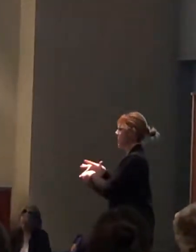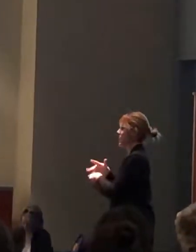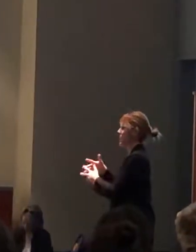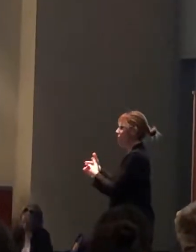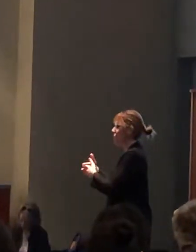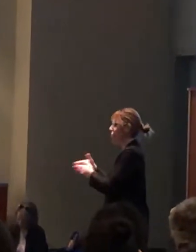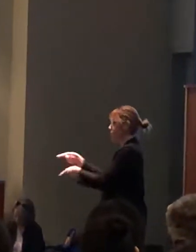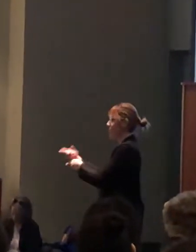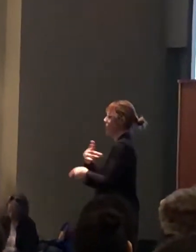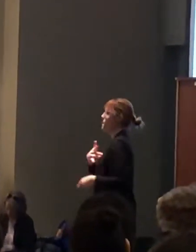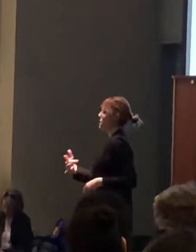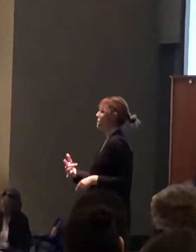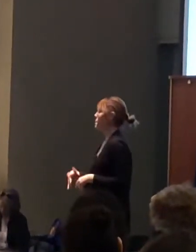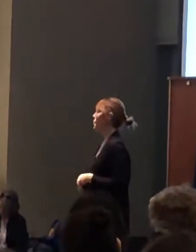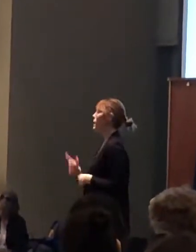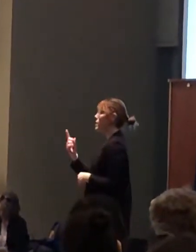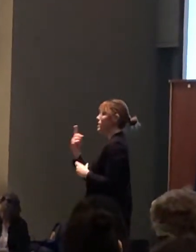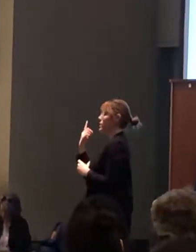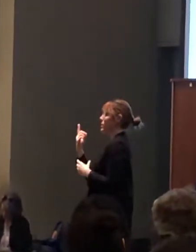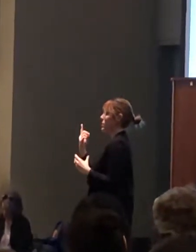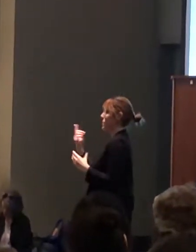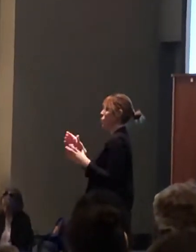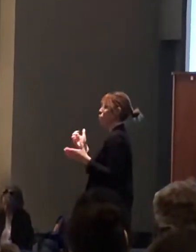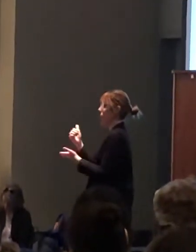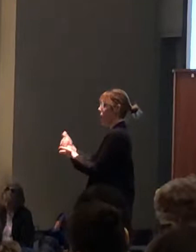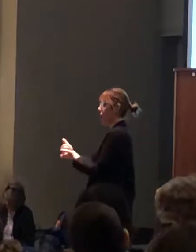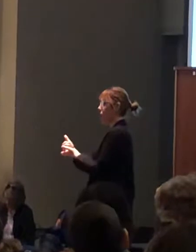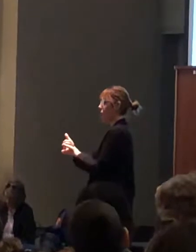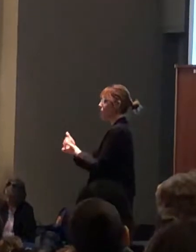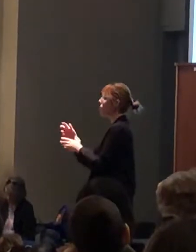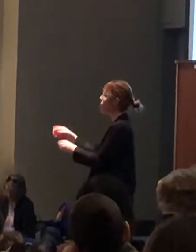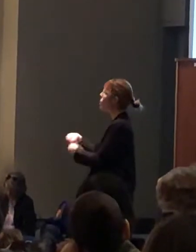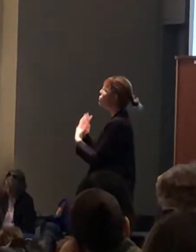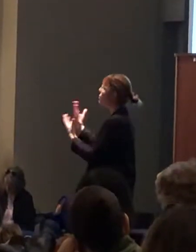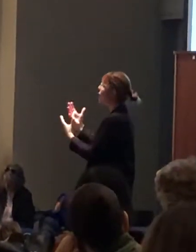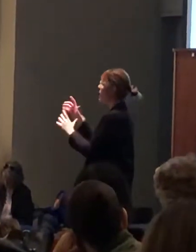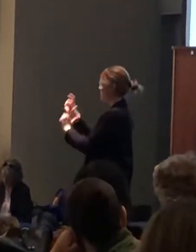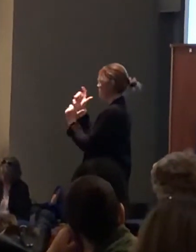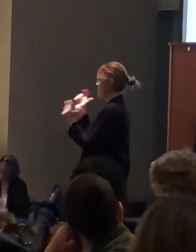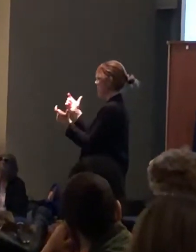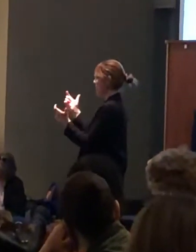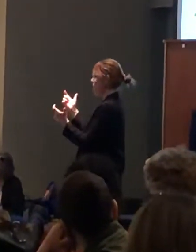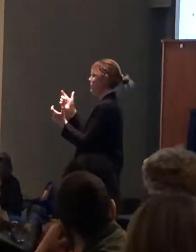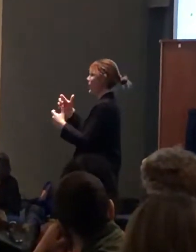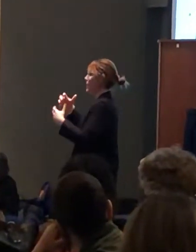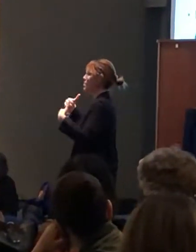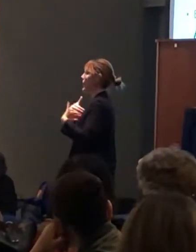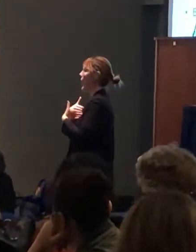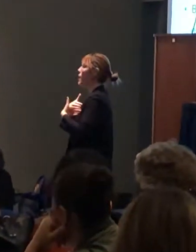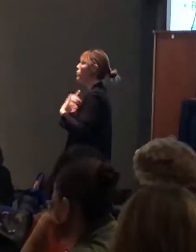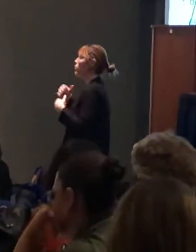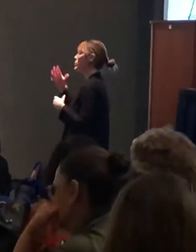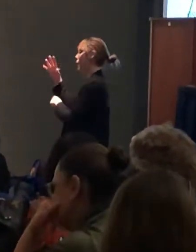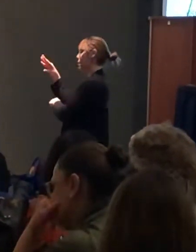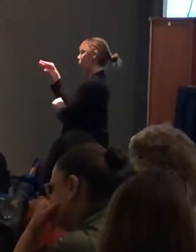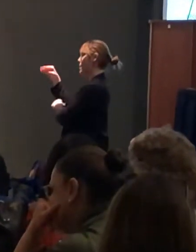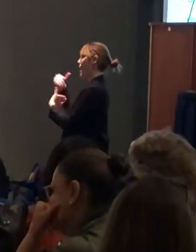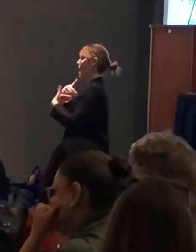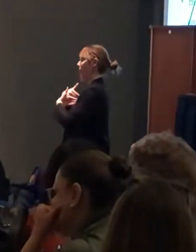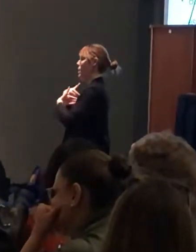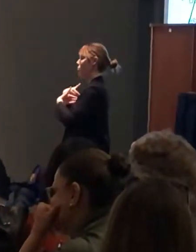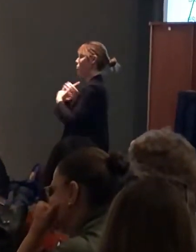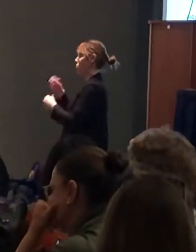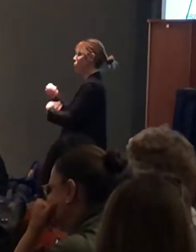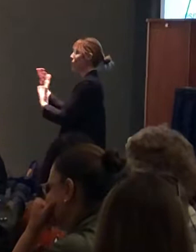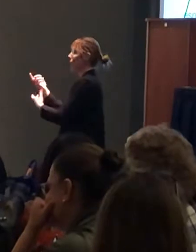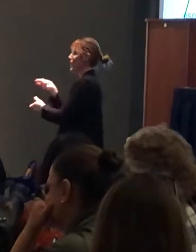One of the things that you can do that's helpful with that is provide those big stuffed animals. That's really good for